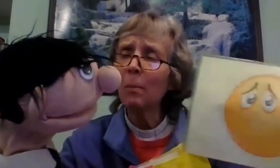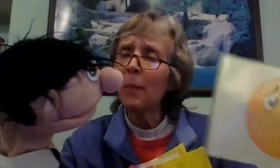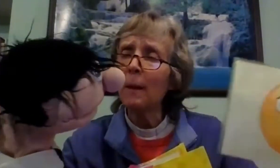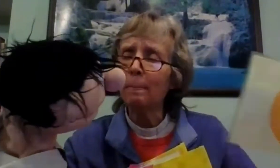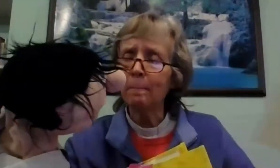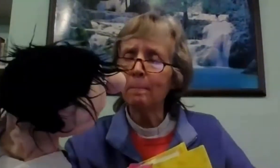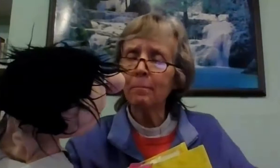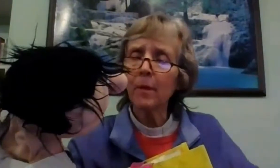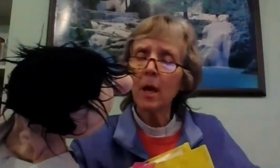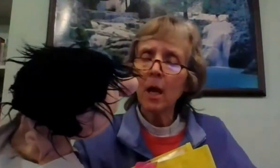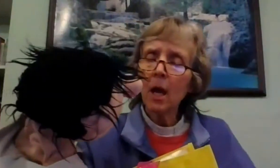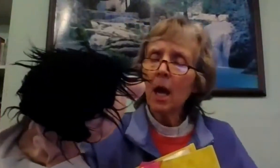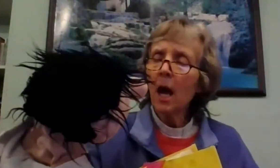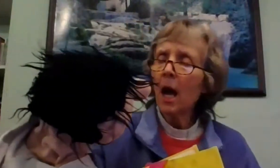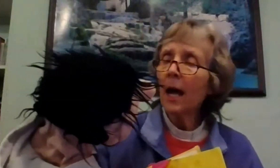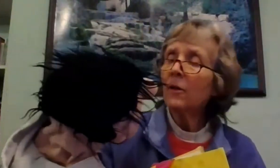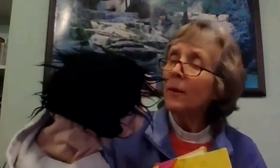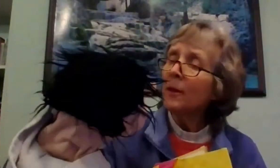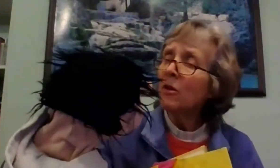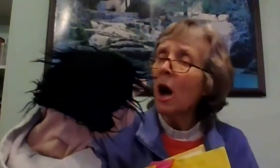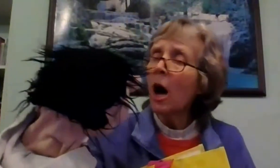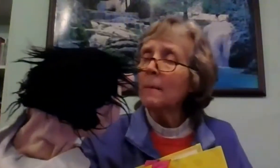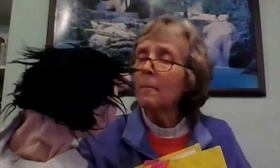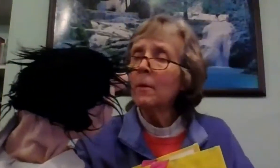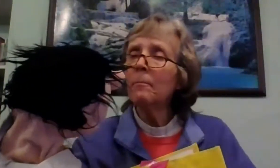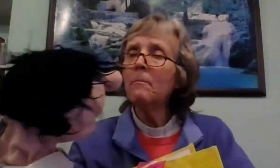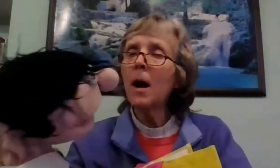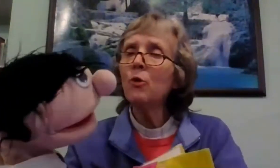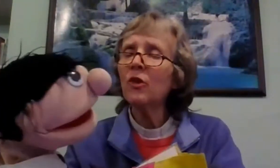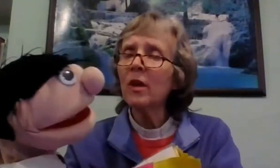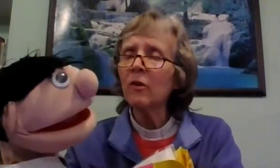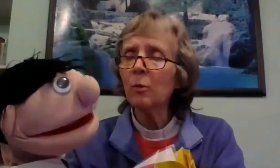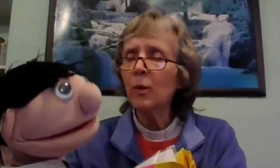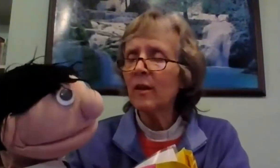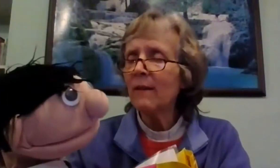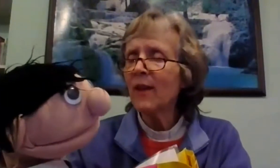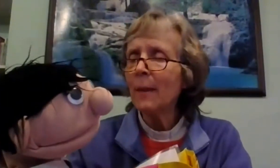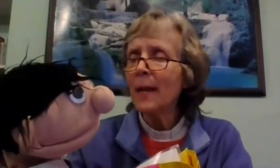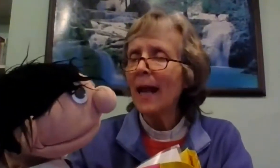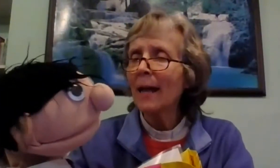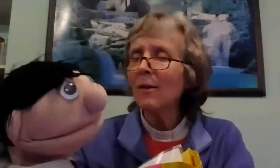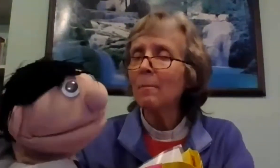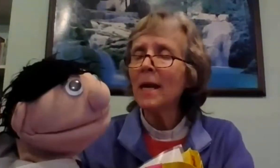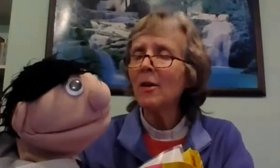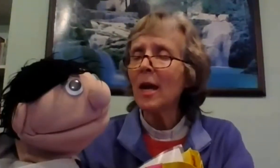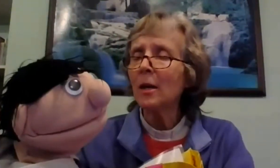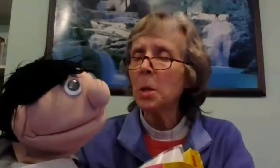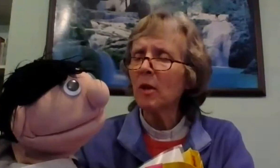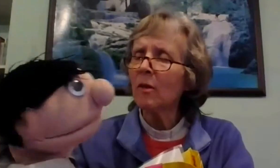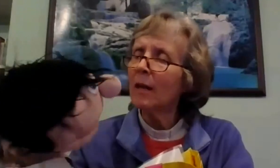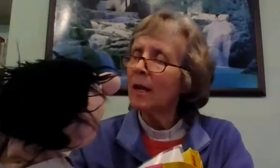them. And at the time, Moses was living in the land of Midian, just a little